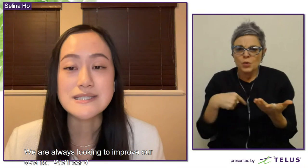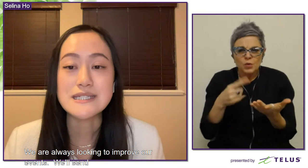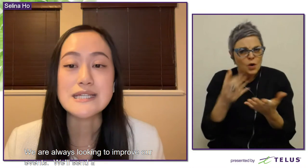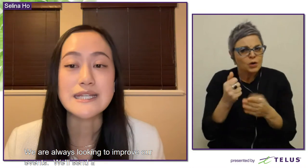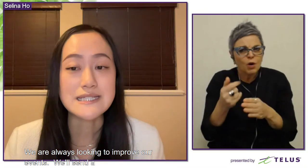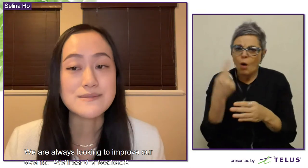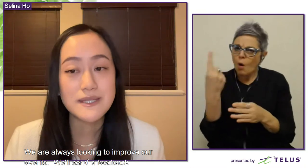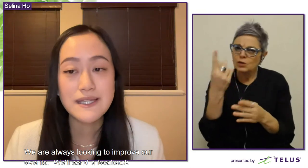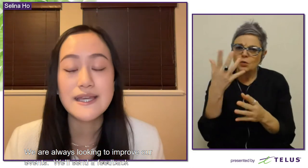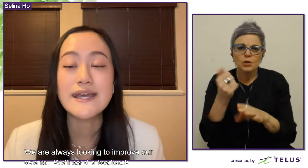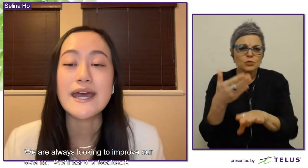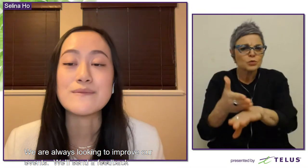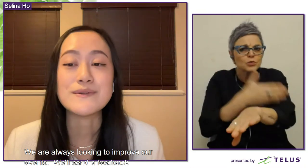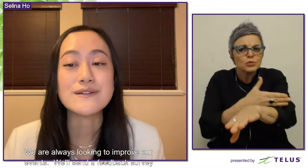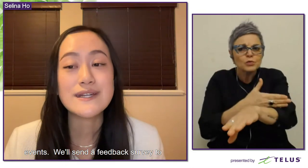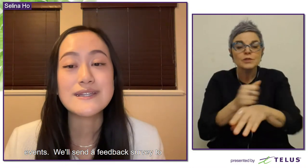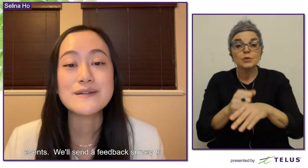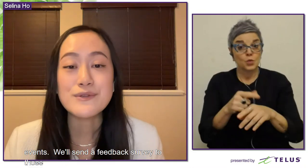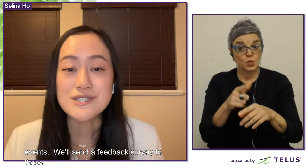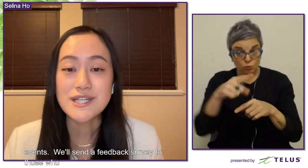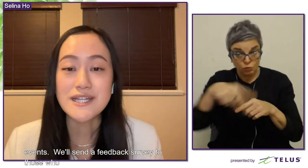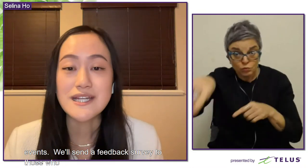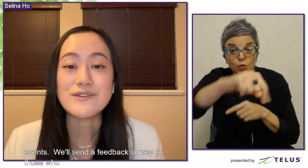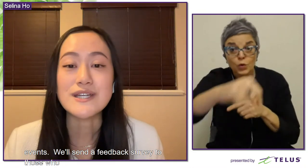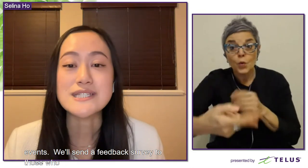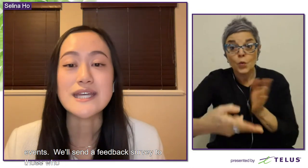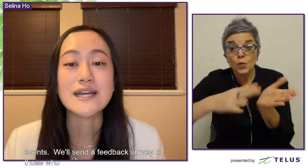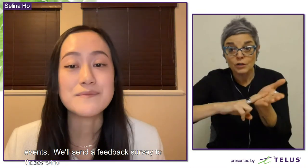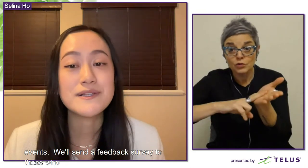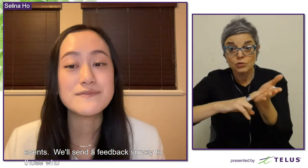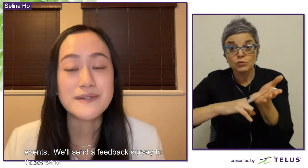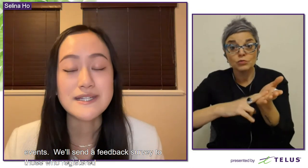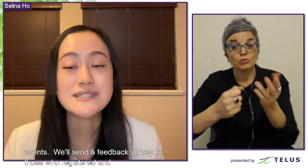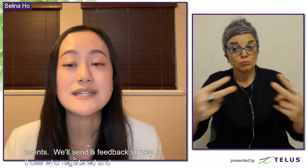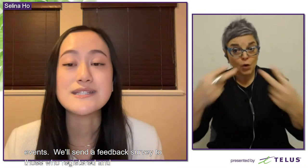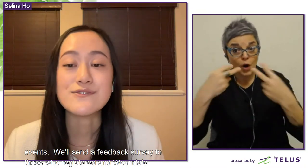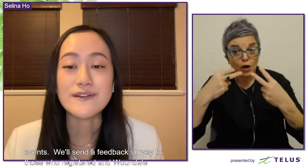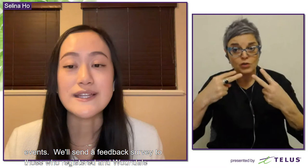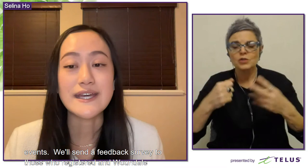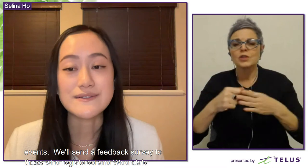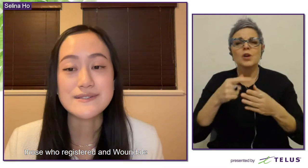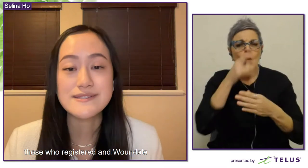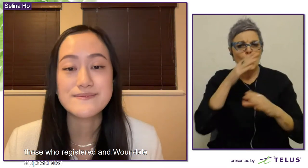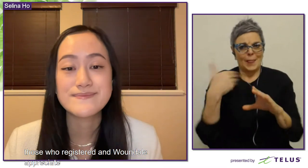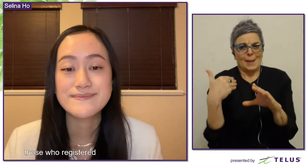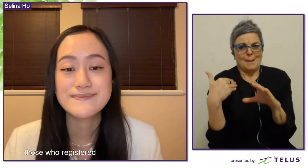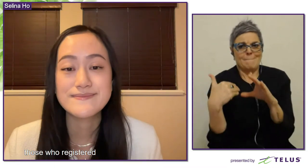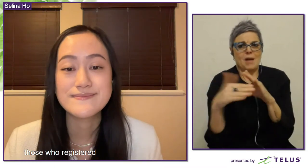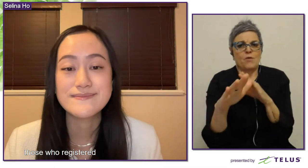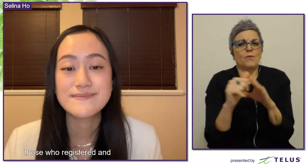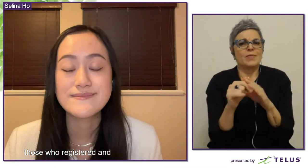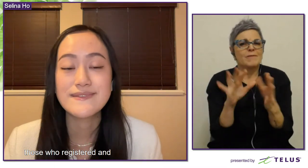email inboxes next week, and we would greatly appreciate it if you could take a couple of minutes to fill it out.